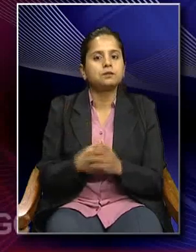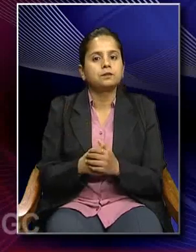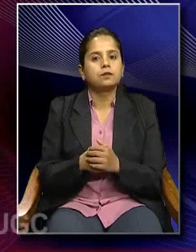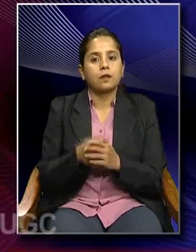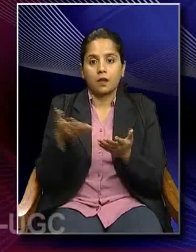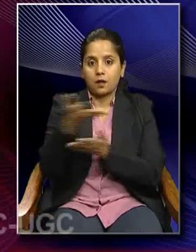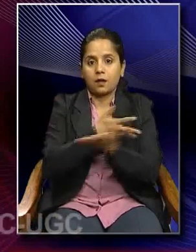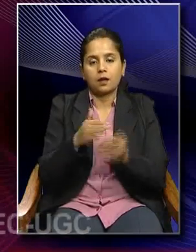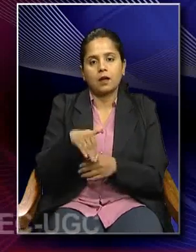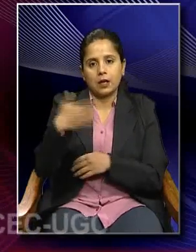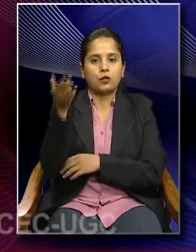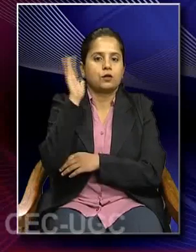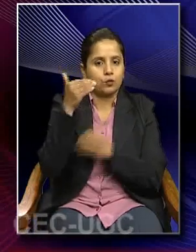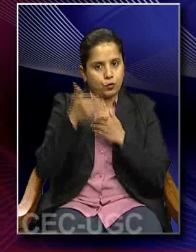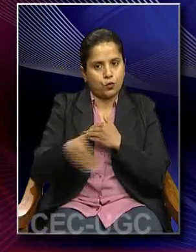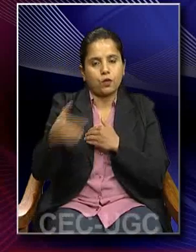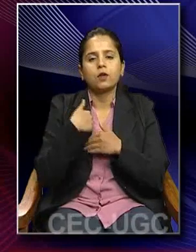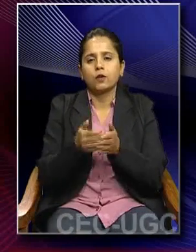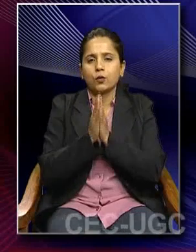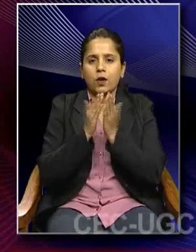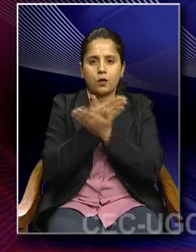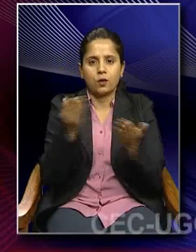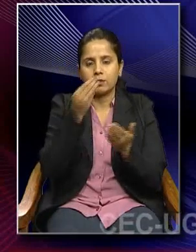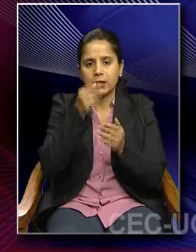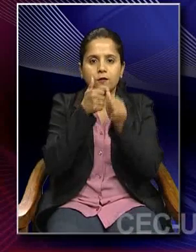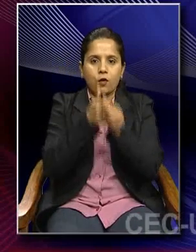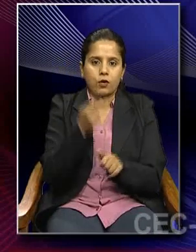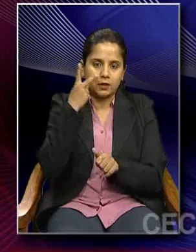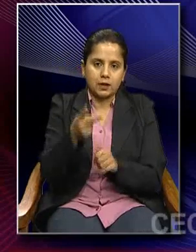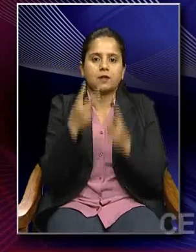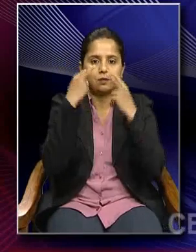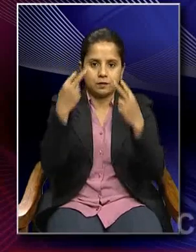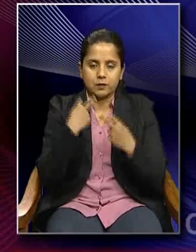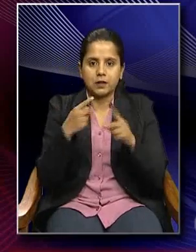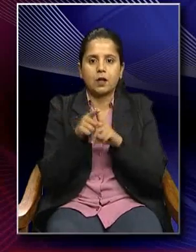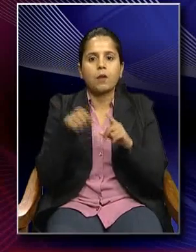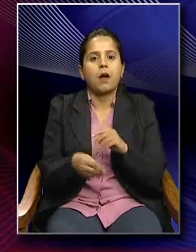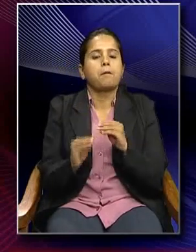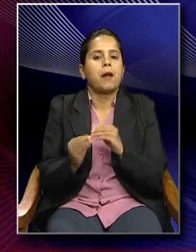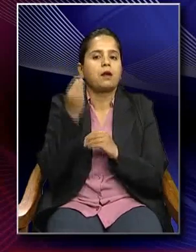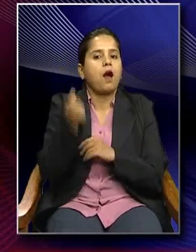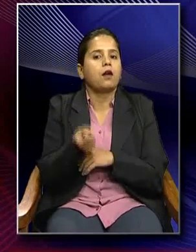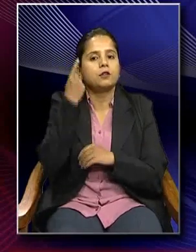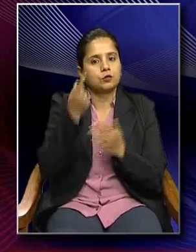this discussion in our next lecture. So, I would request you to please follow up the lecture to have a better